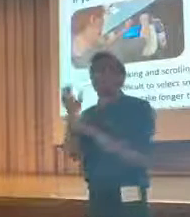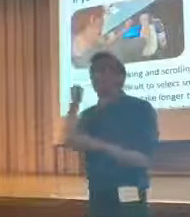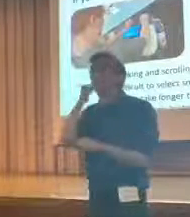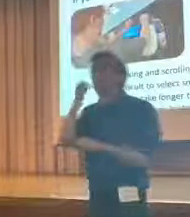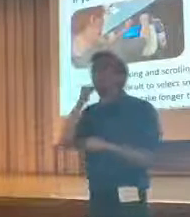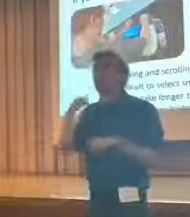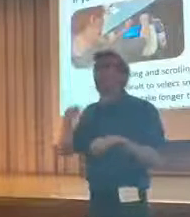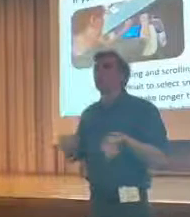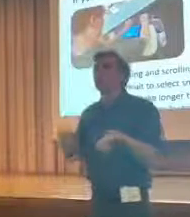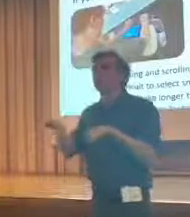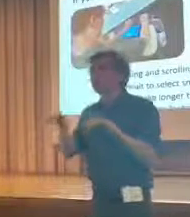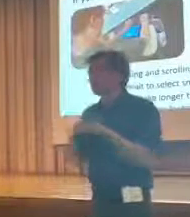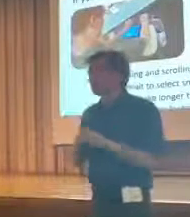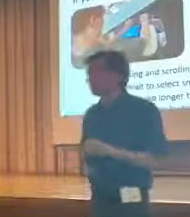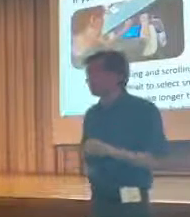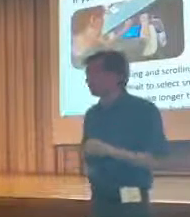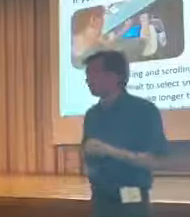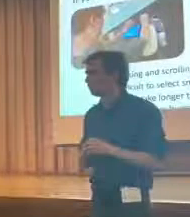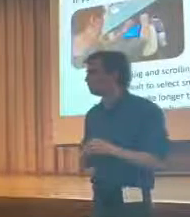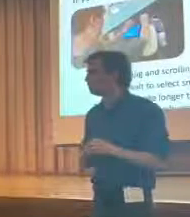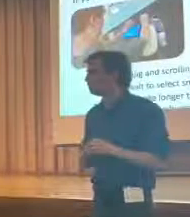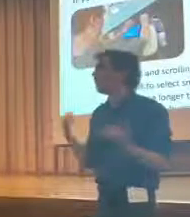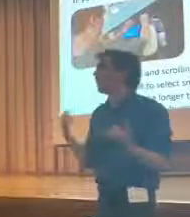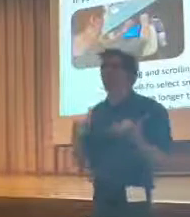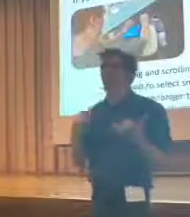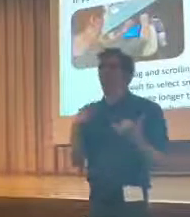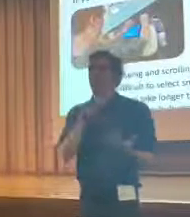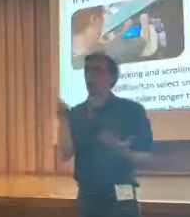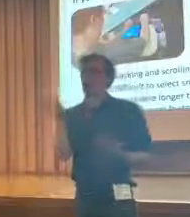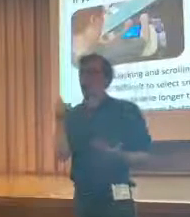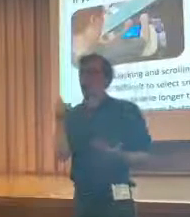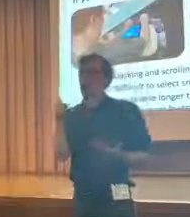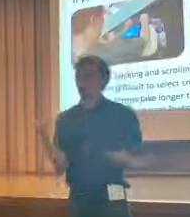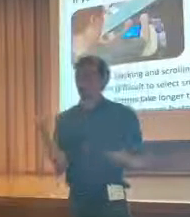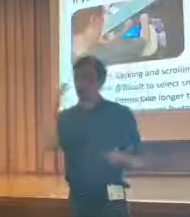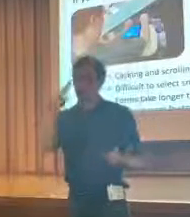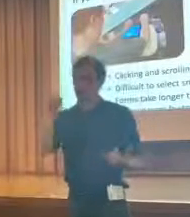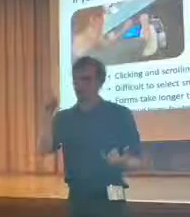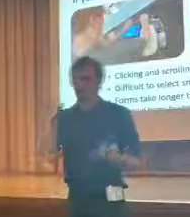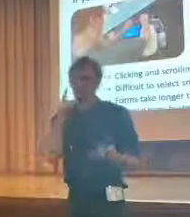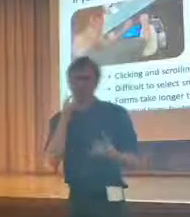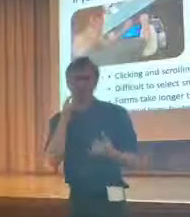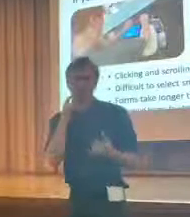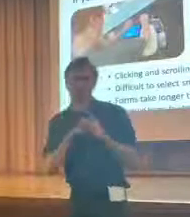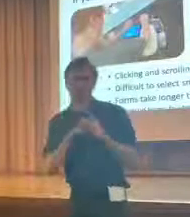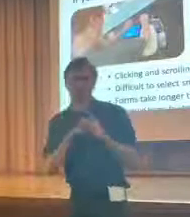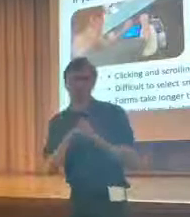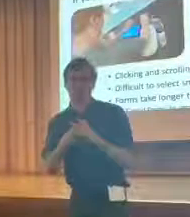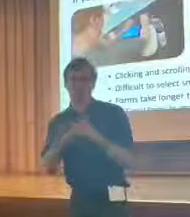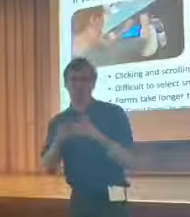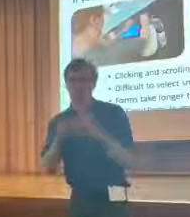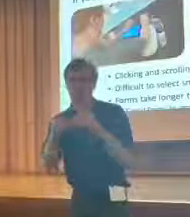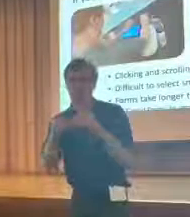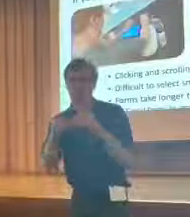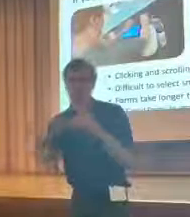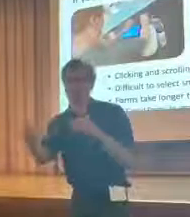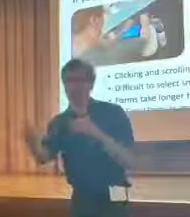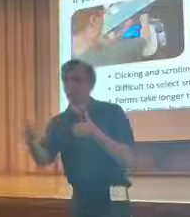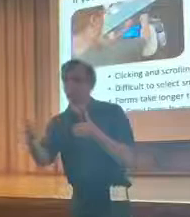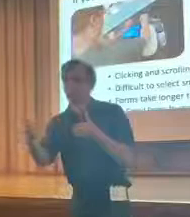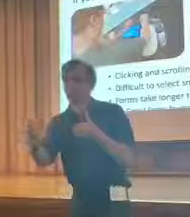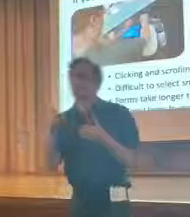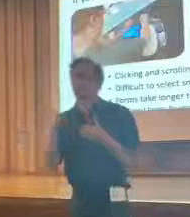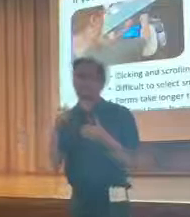I realized that you're just starting down this road. So this will get you up to speed pretty fast as to why you